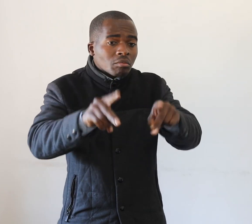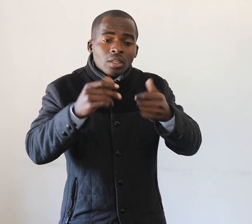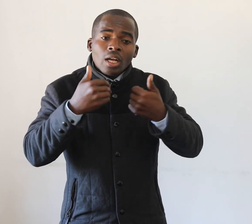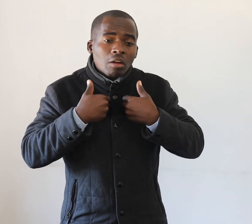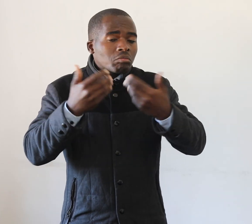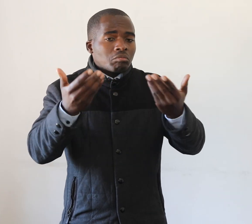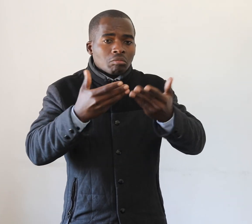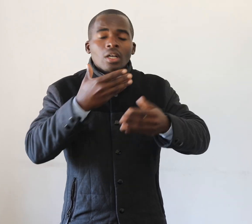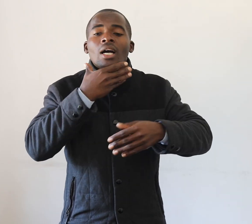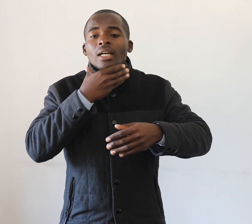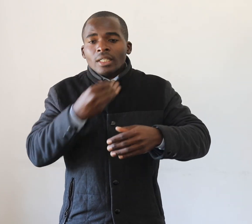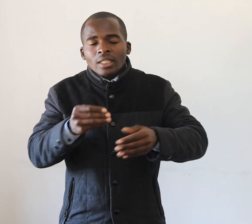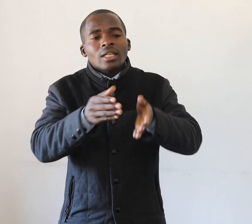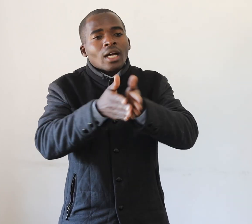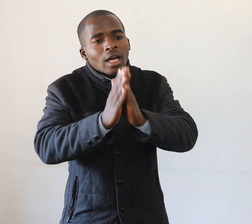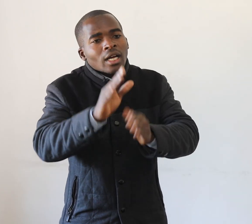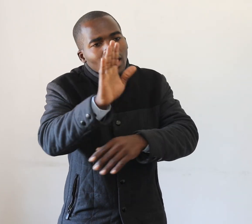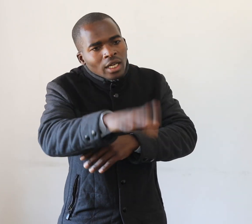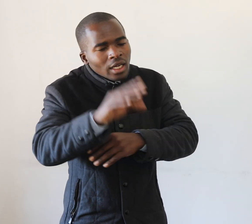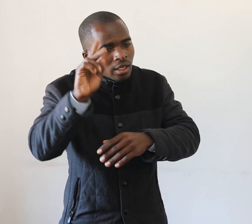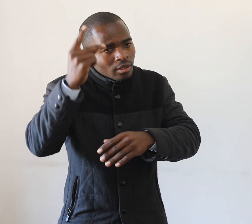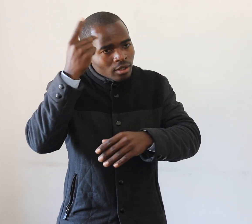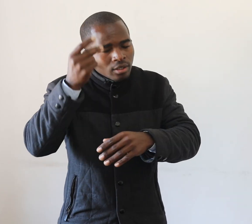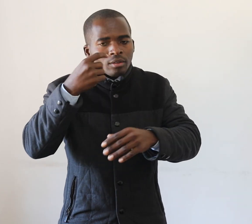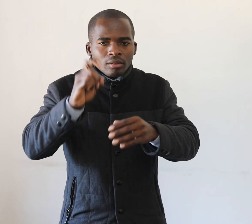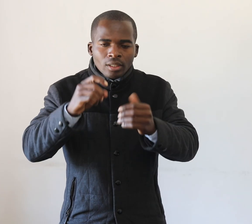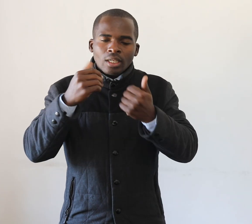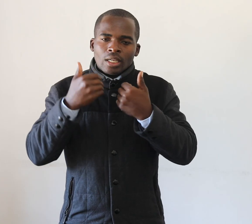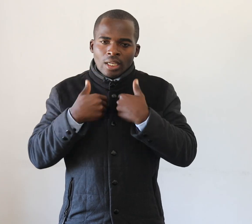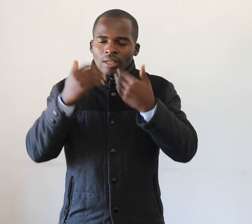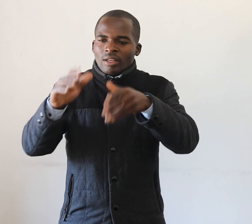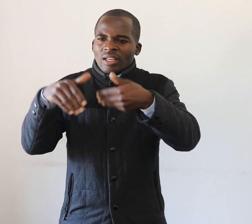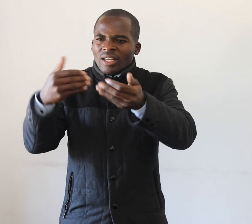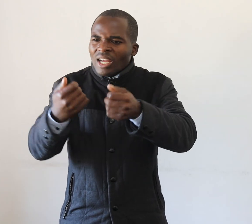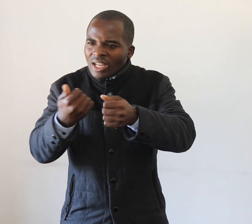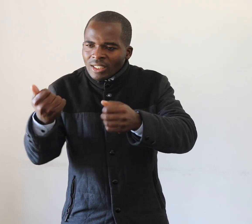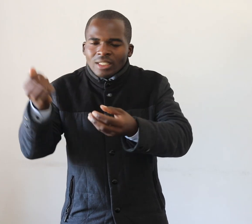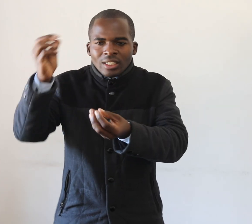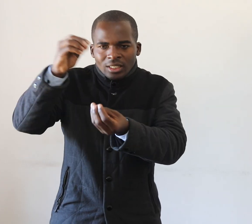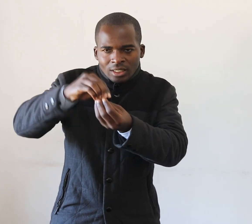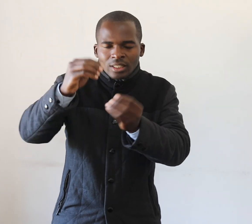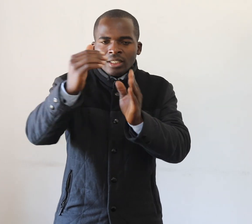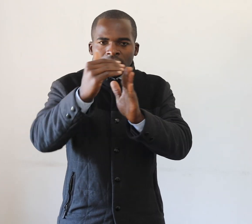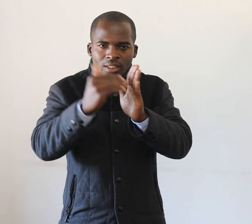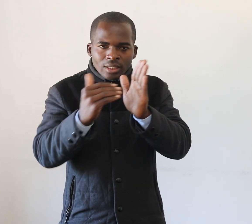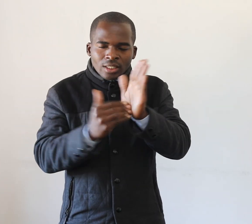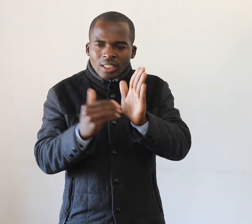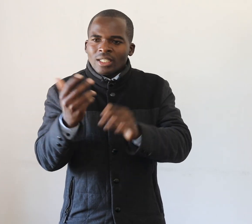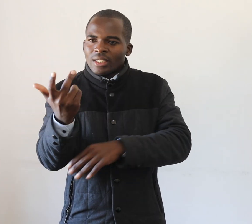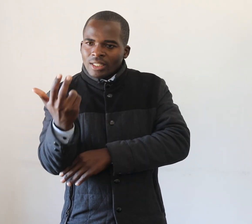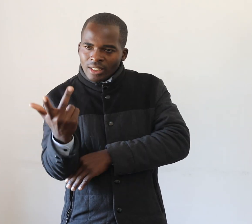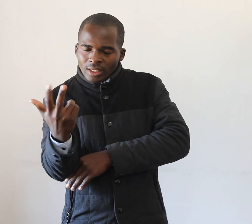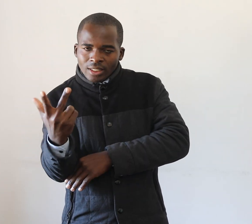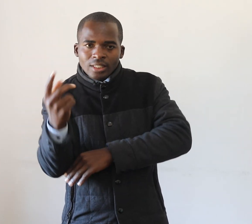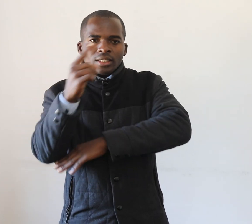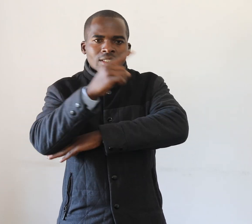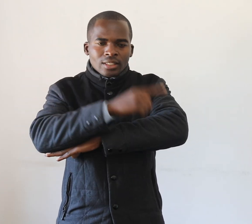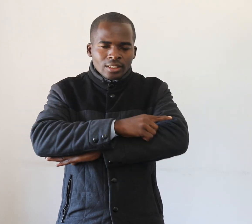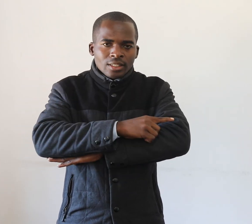must ask the party to submit an additional list within 30 days. Subsection 7 says